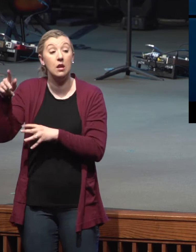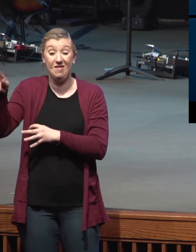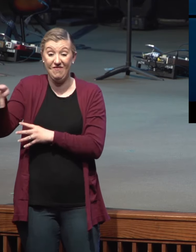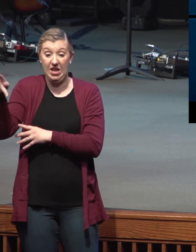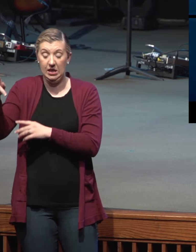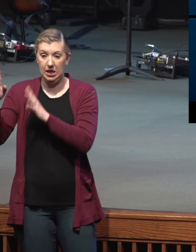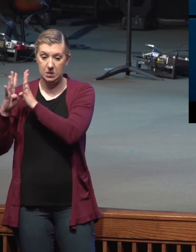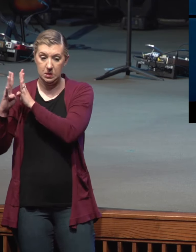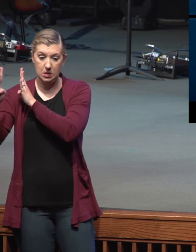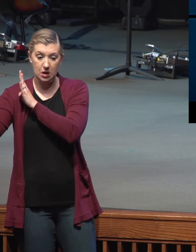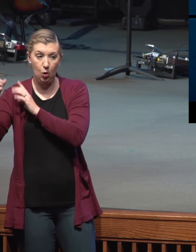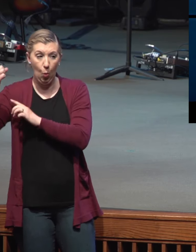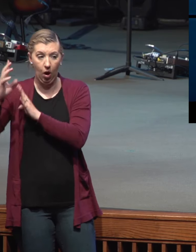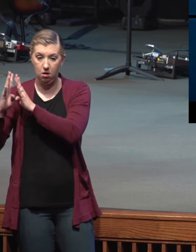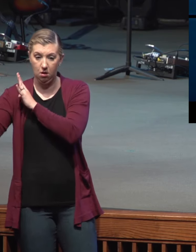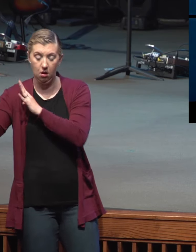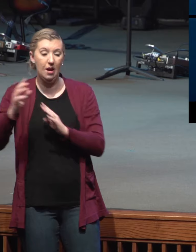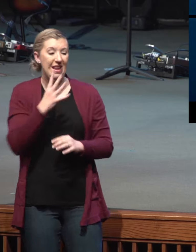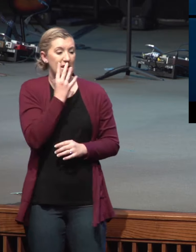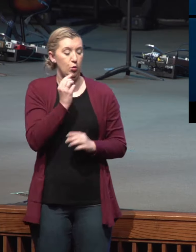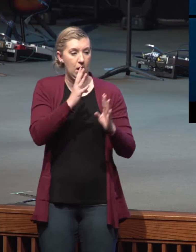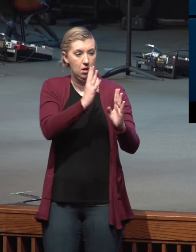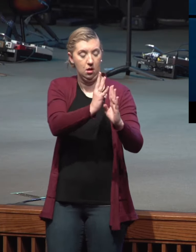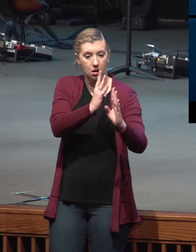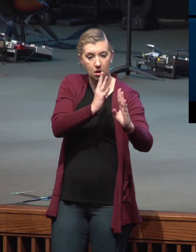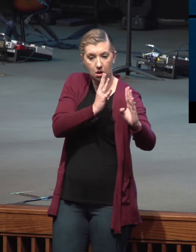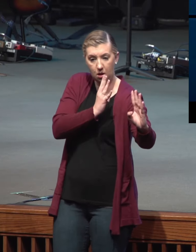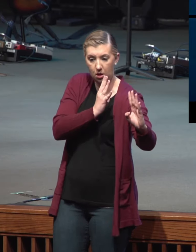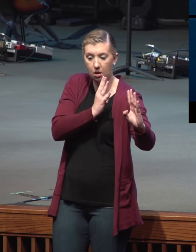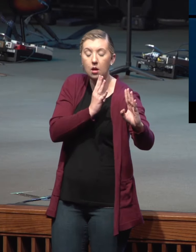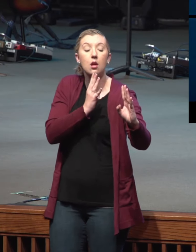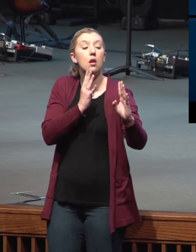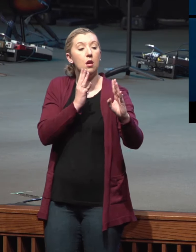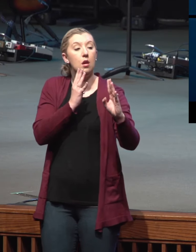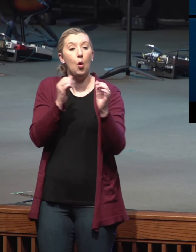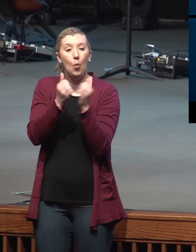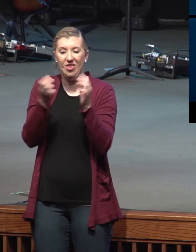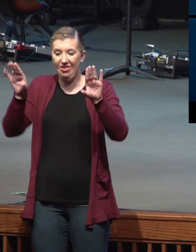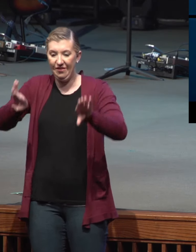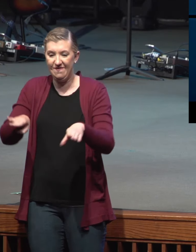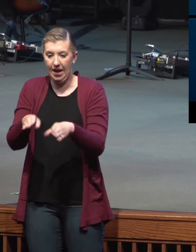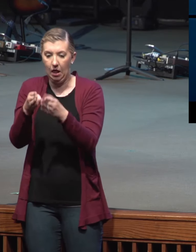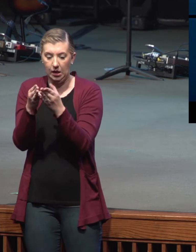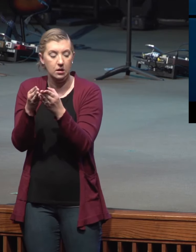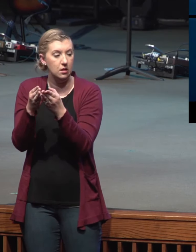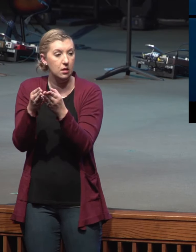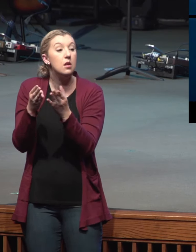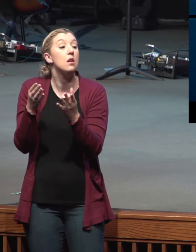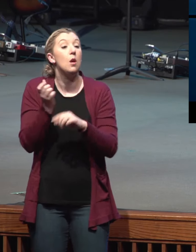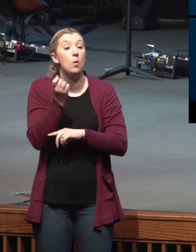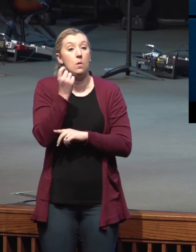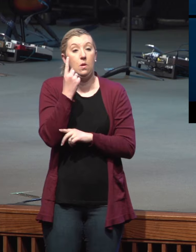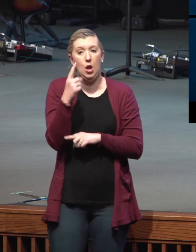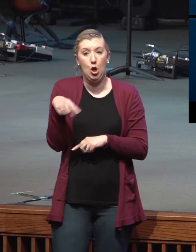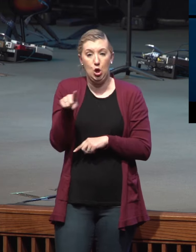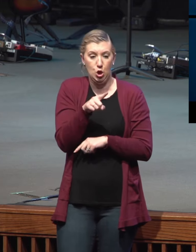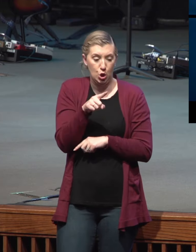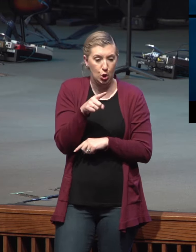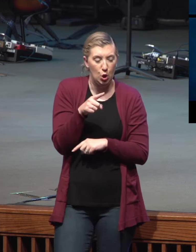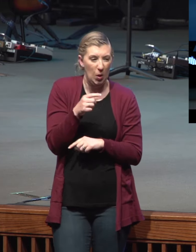stood on the mountain on the one side, and Israel stood on the mountain on the other side with a valley between them. Now, if you have a penchant